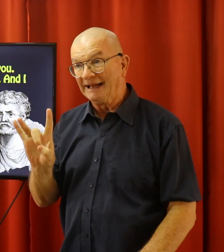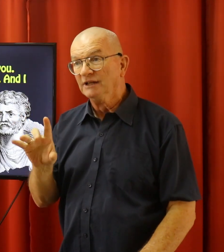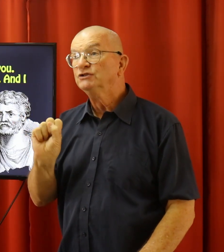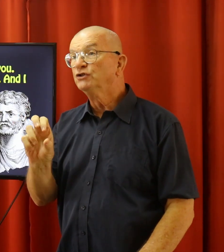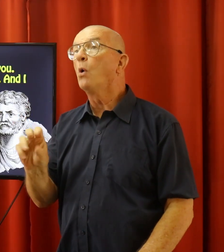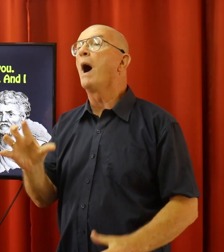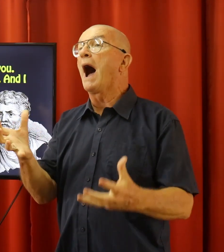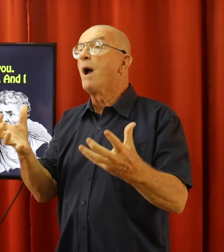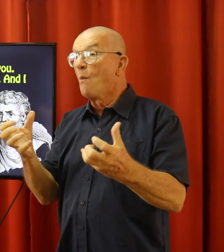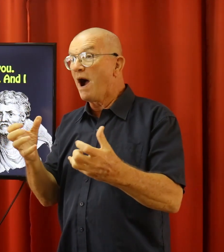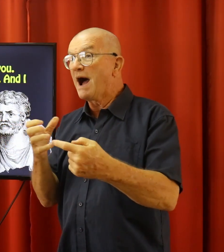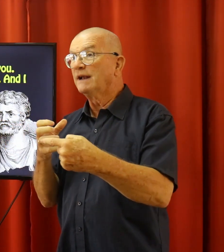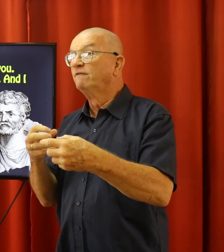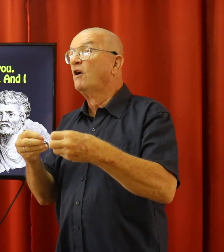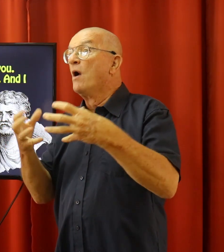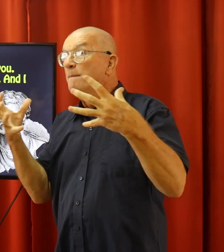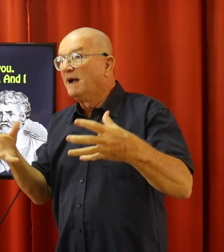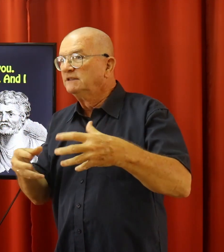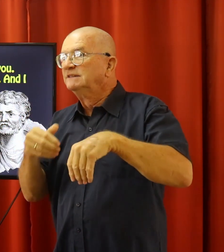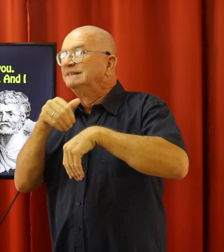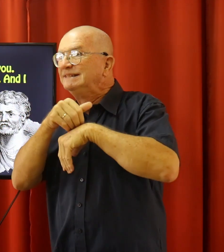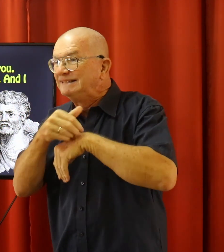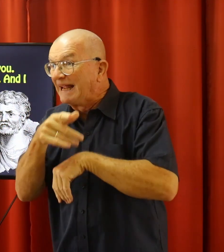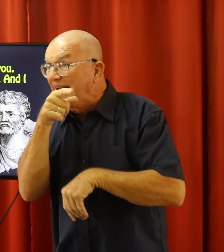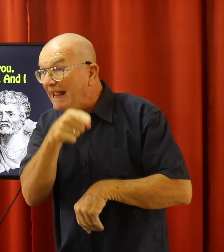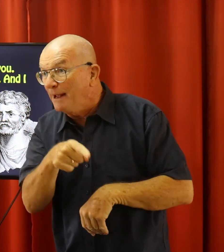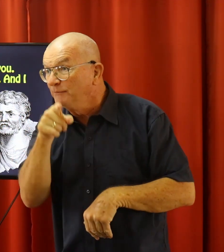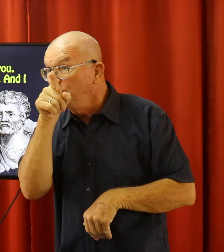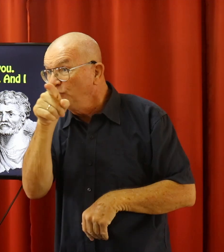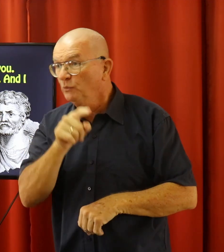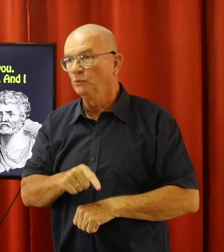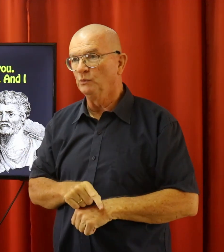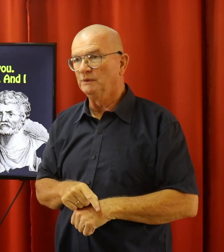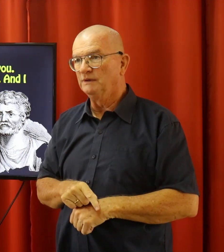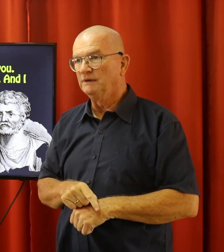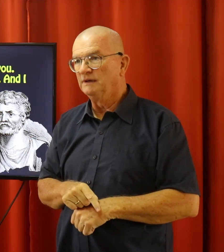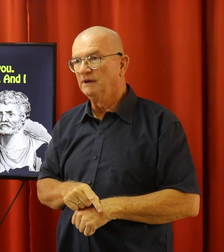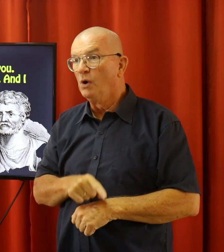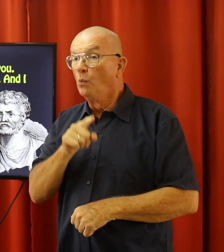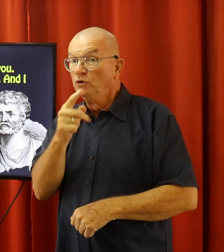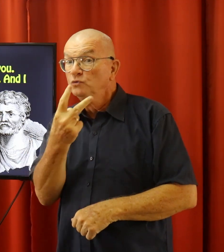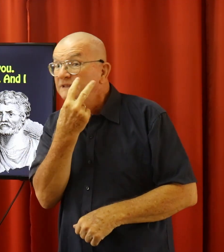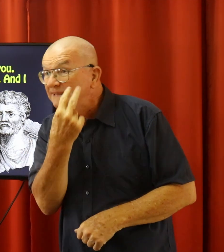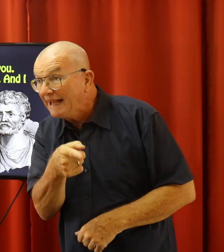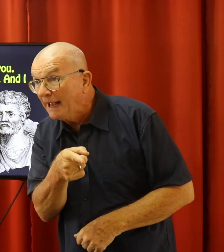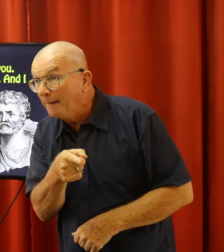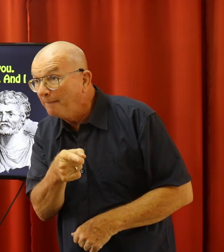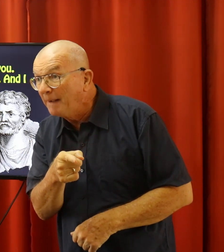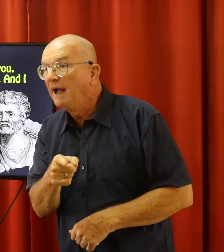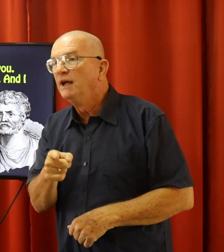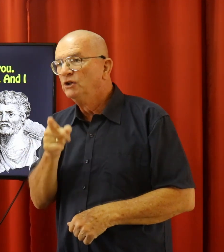Verse 28. So I want very much to send him to you. When you see